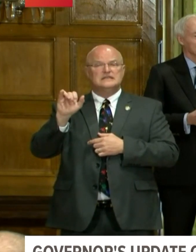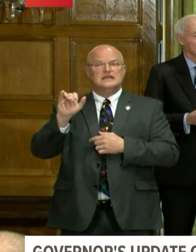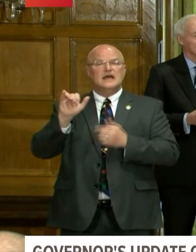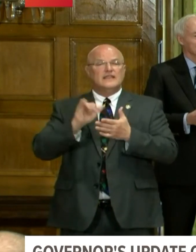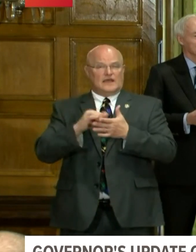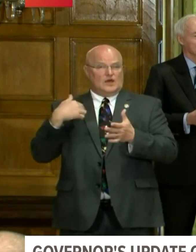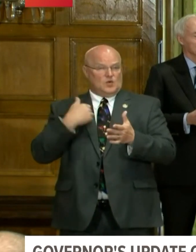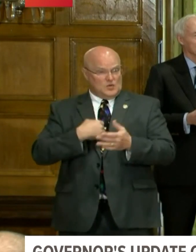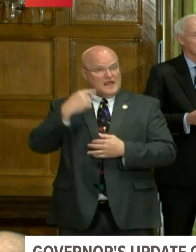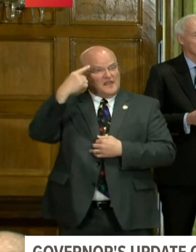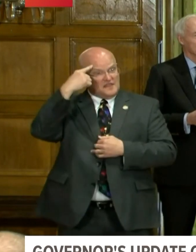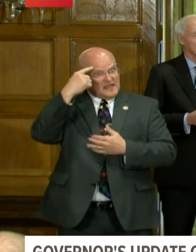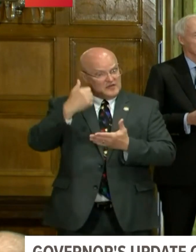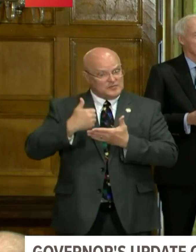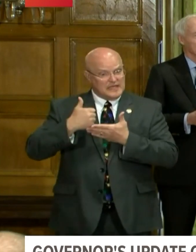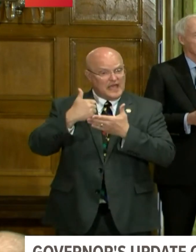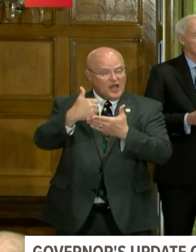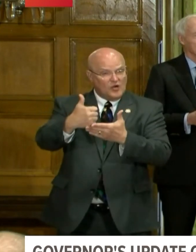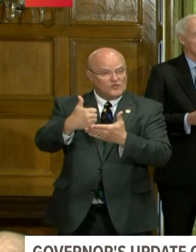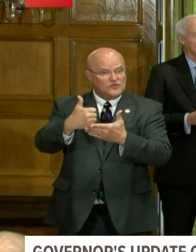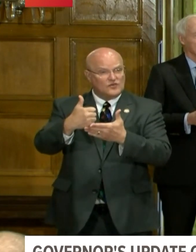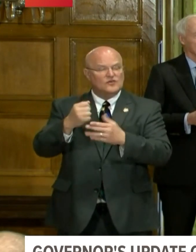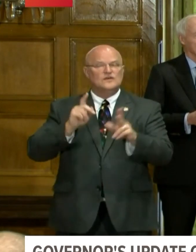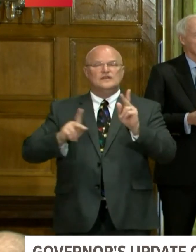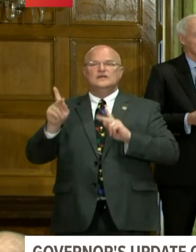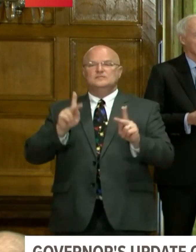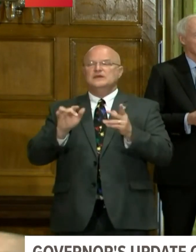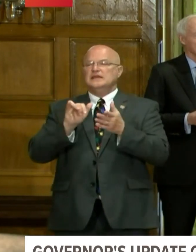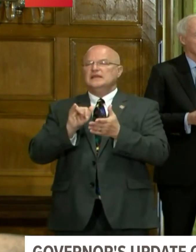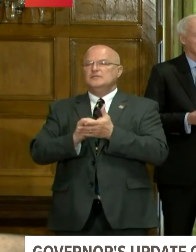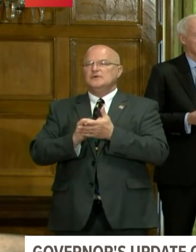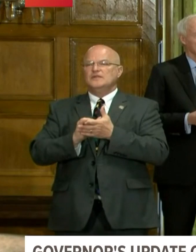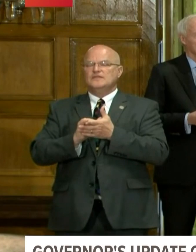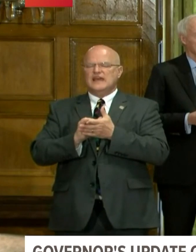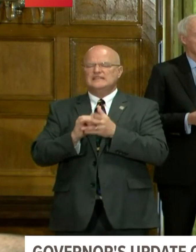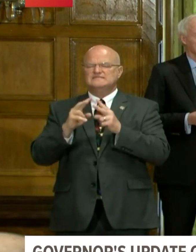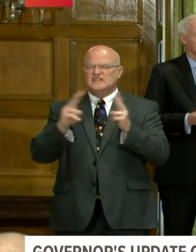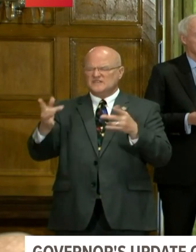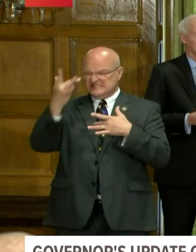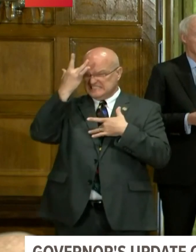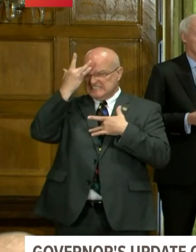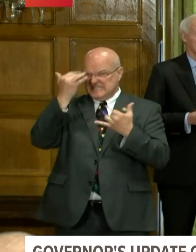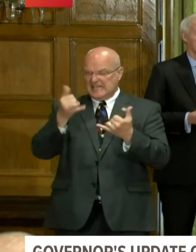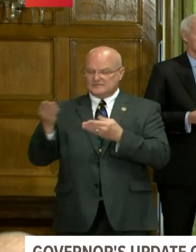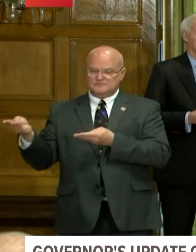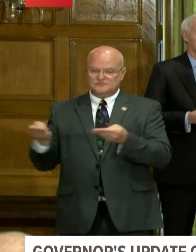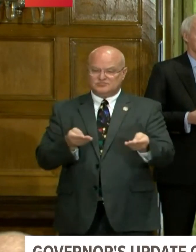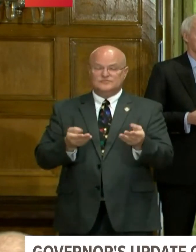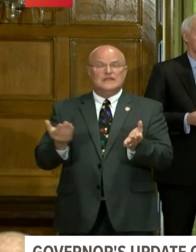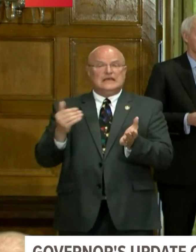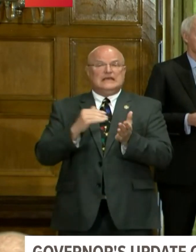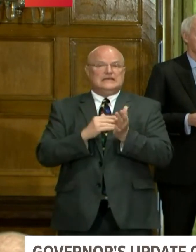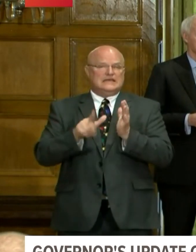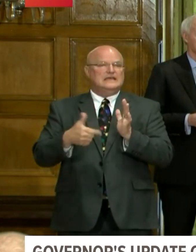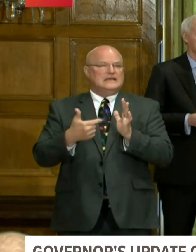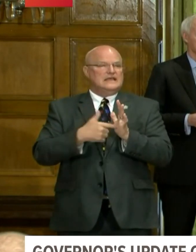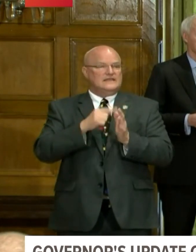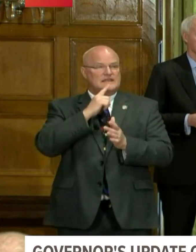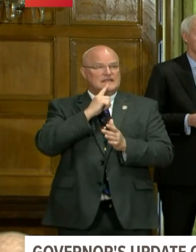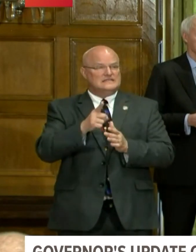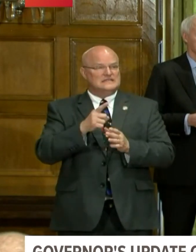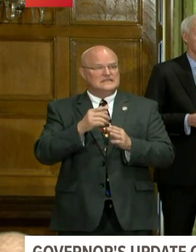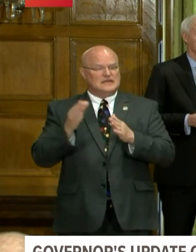we think will be helpful to those who are acutely ill. Again, this is